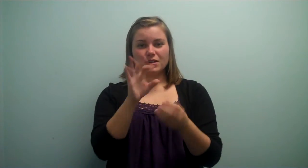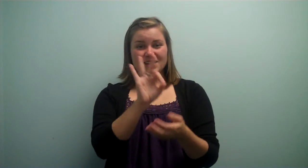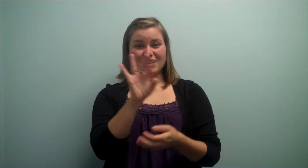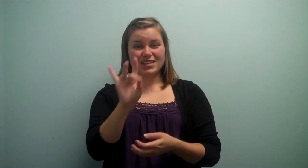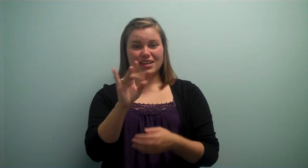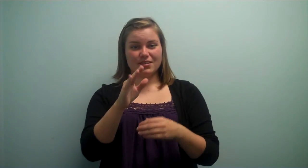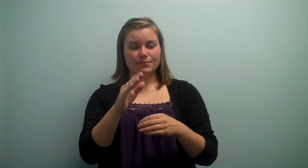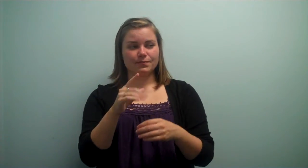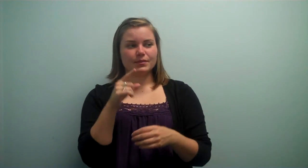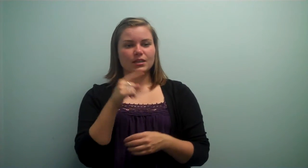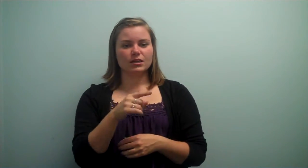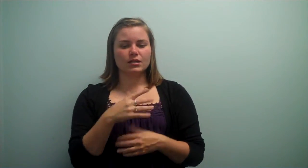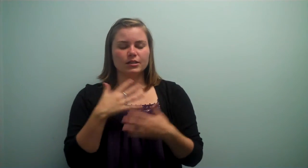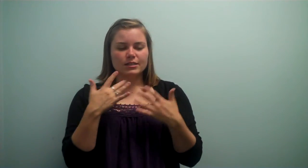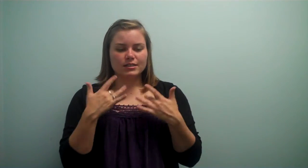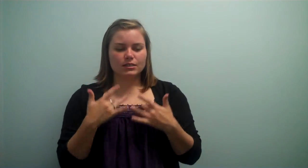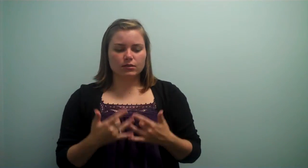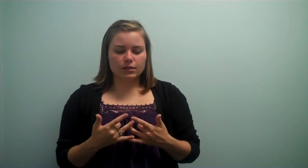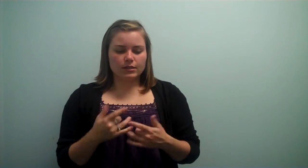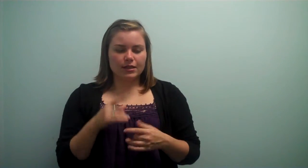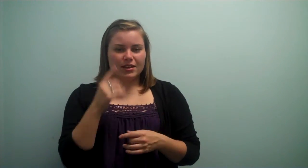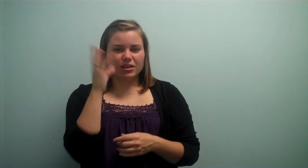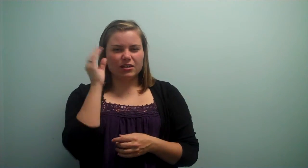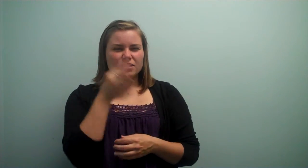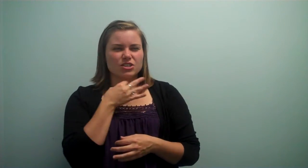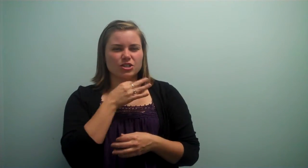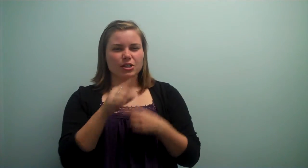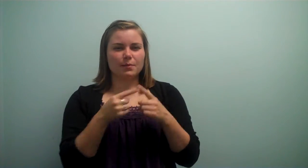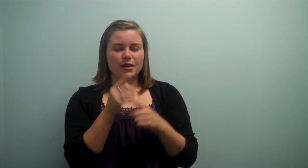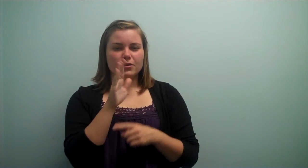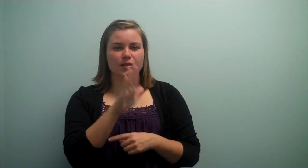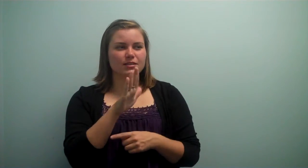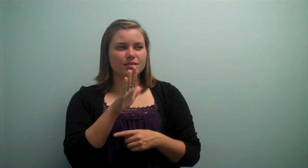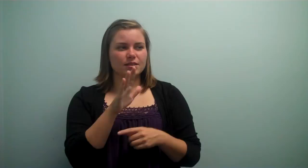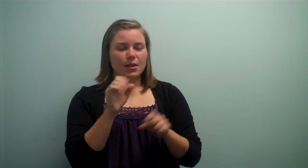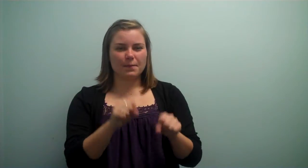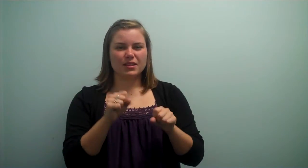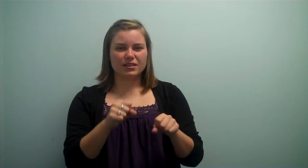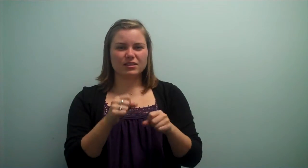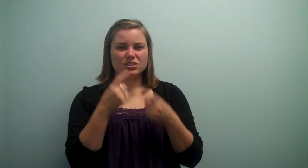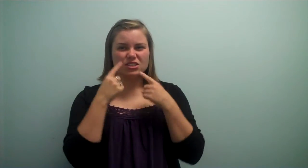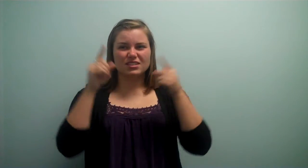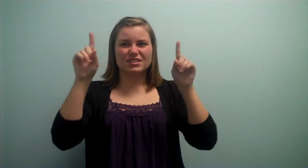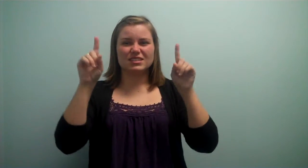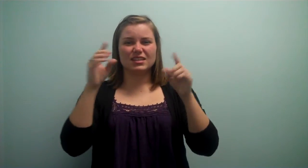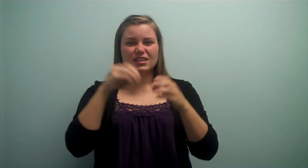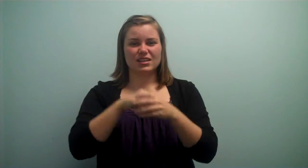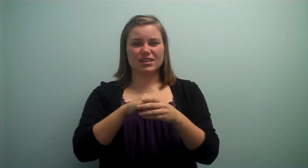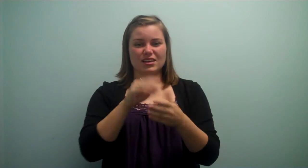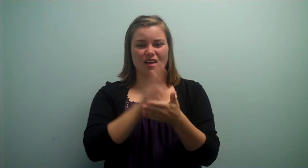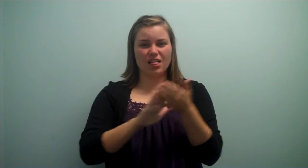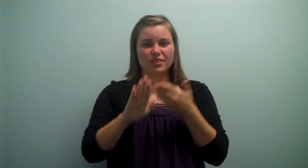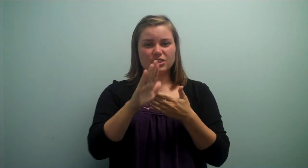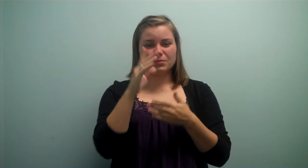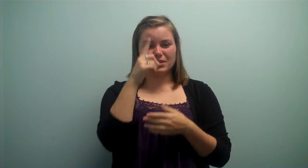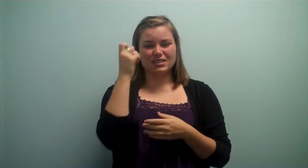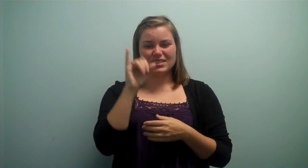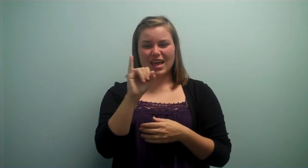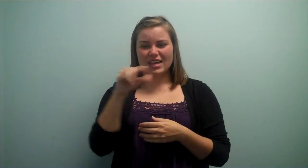distressed and concerned about his ability to succeed in college with an IQ as low as 98. But he did